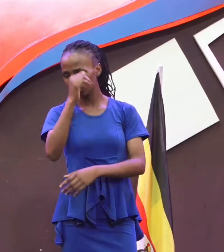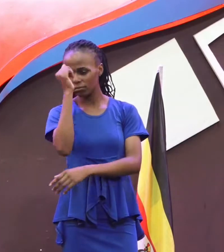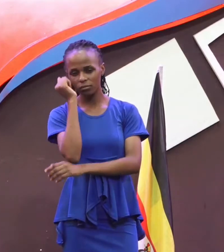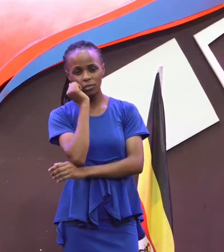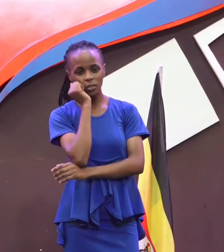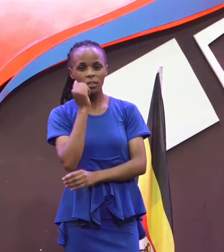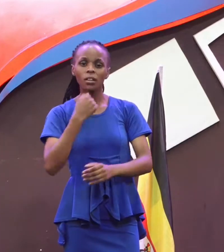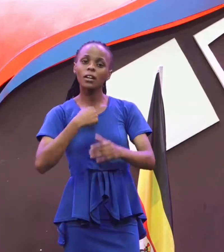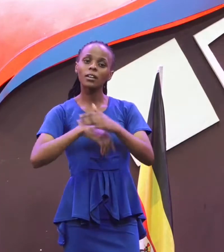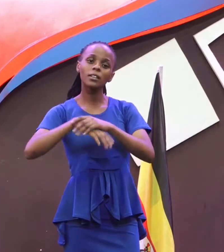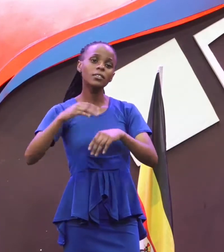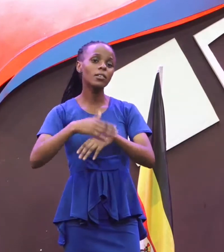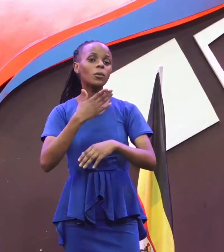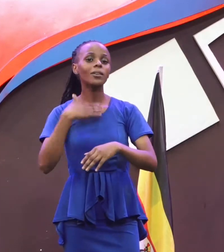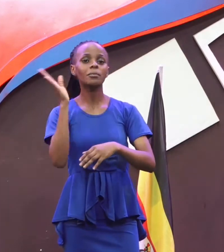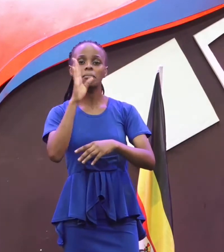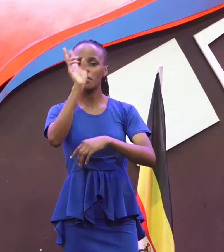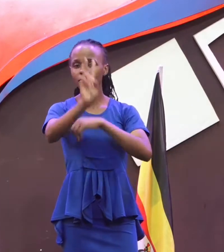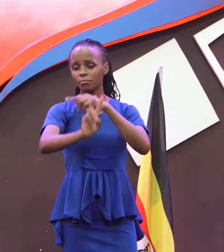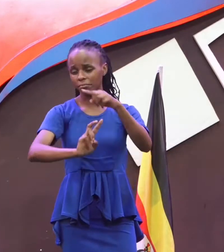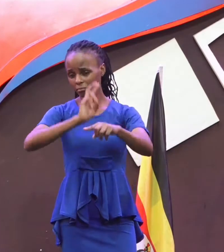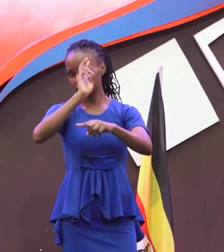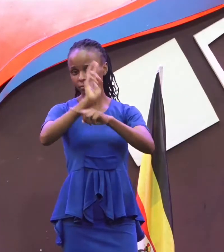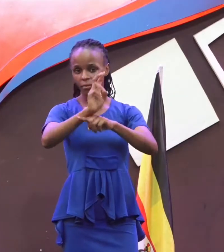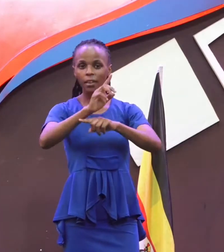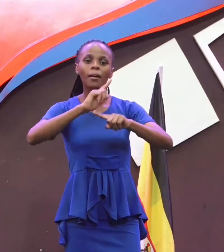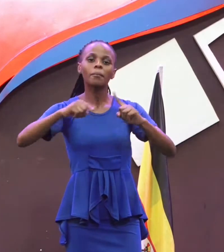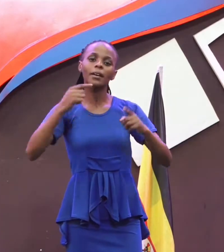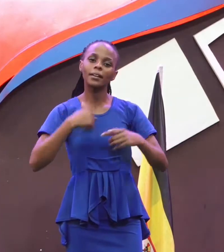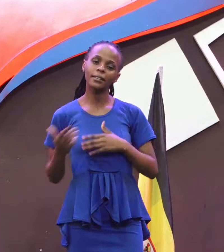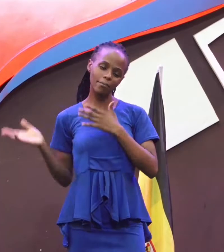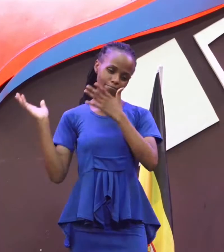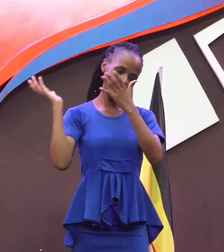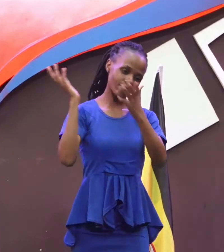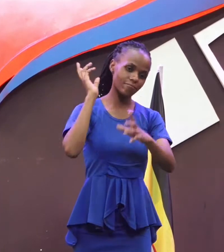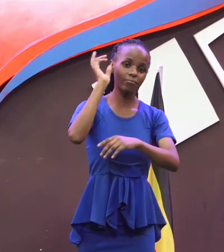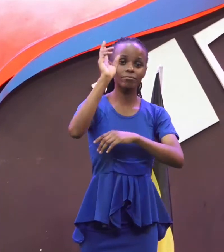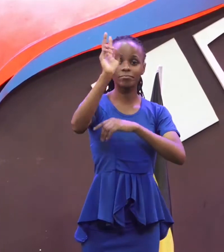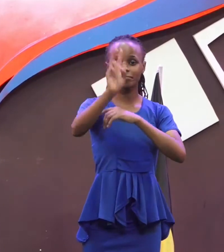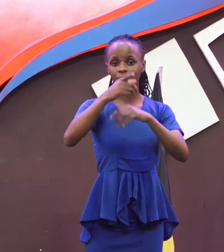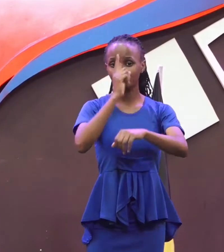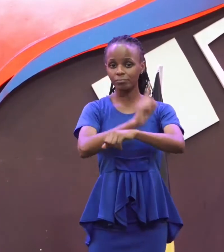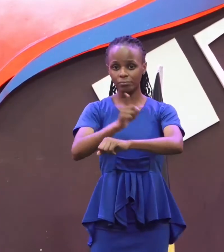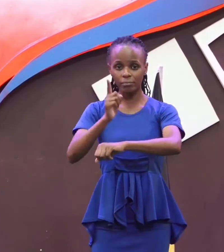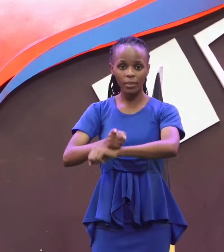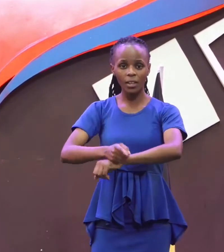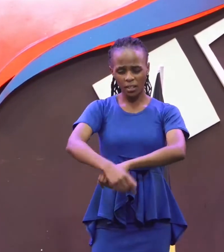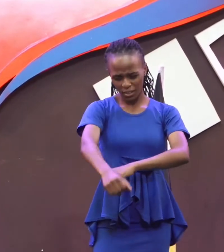misery. I don't want to make a bad prophecy. But I'm bringing